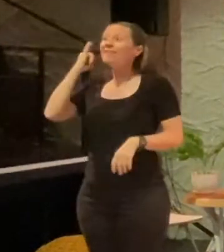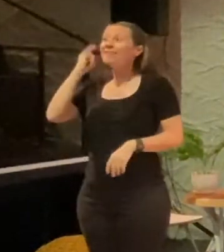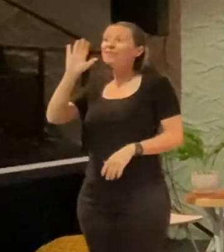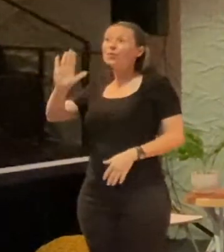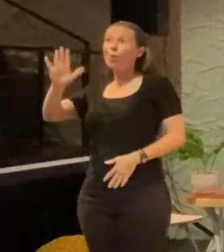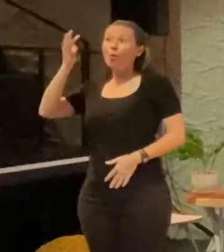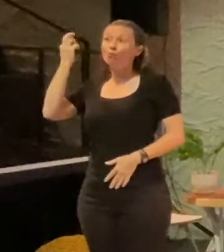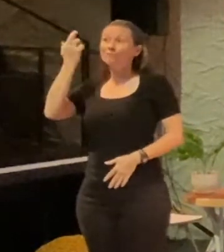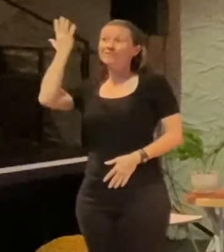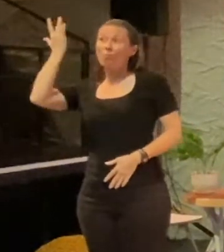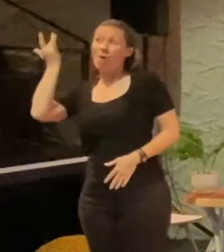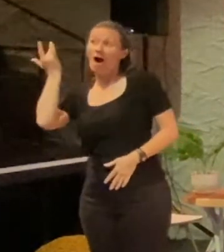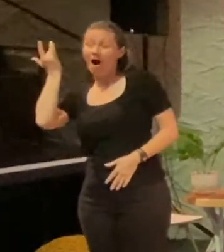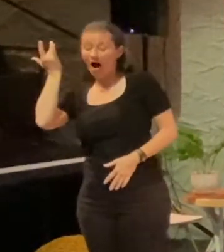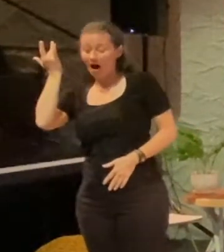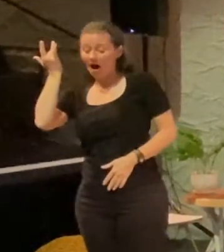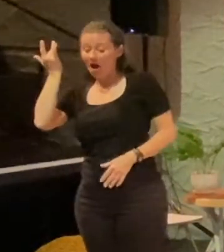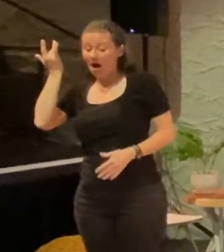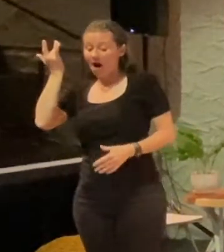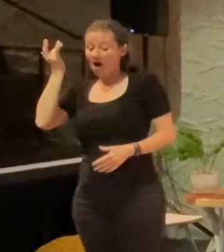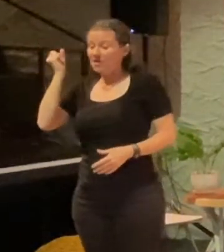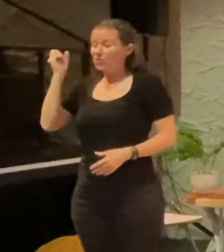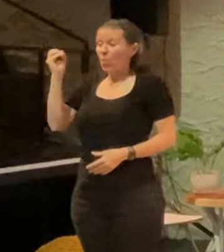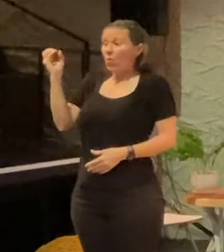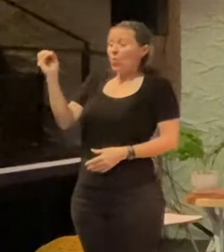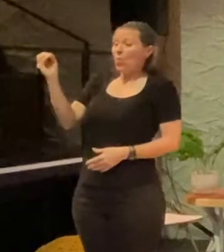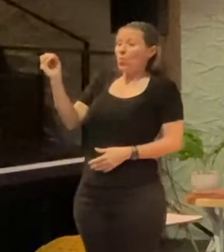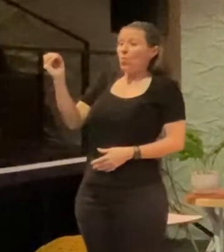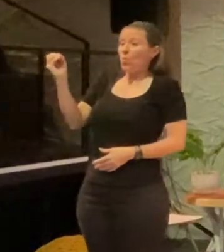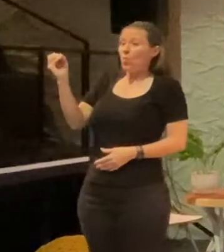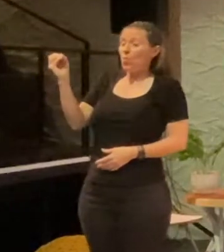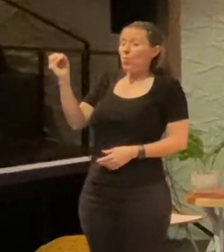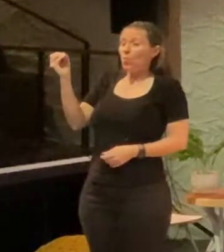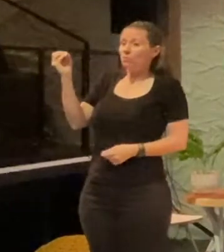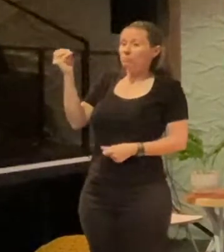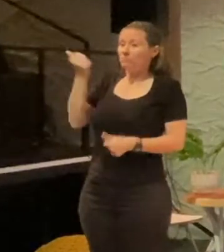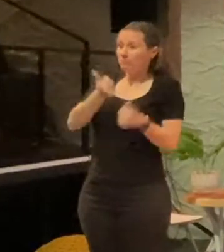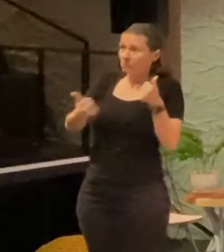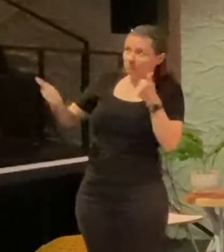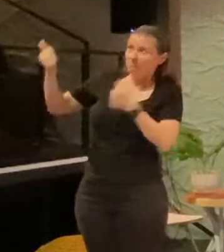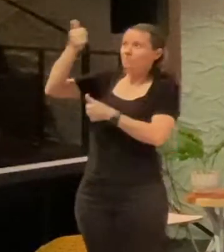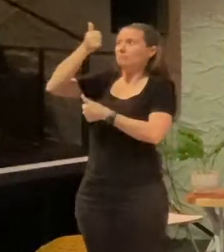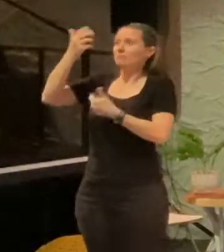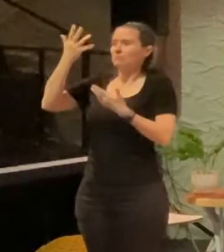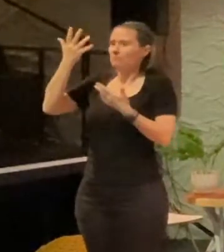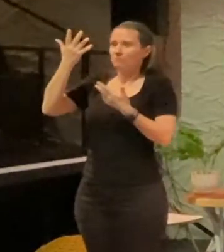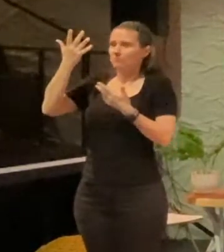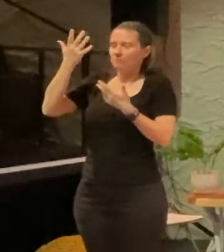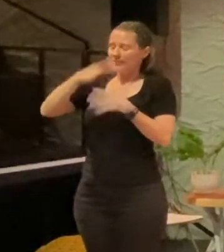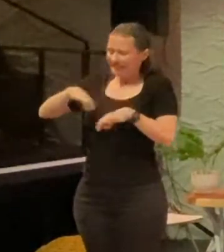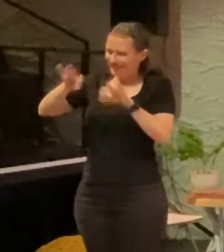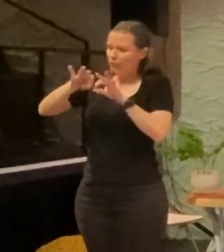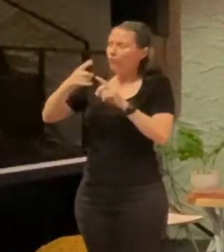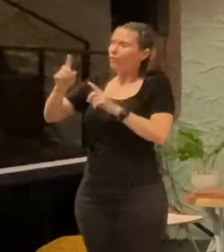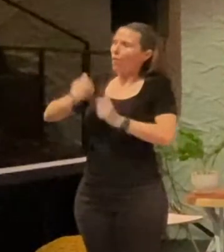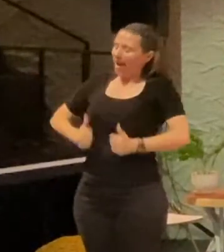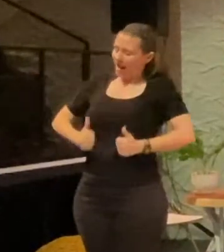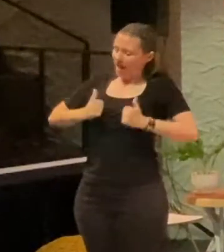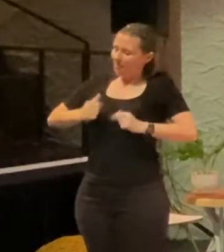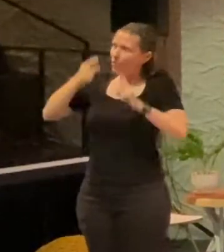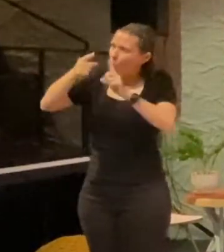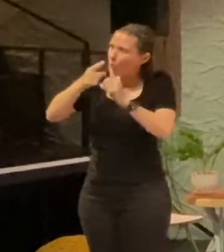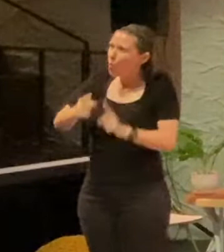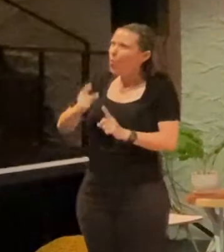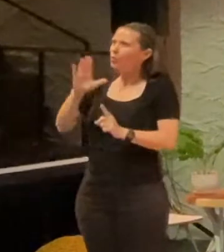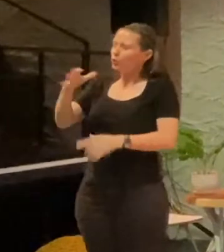why is so paramount, so essential to your life goals and your identity and